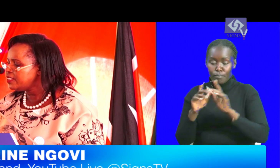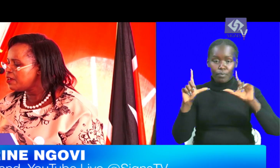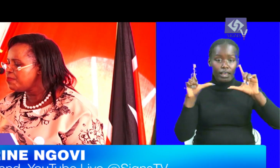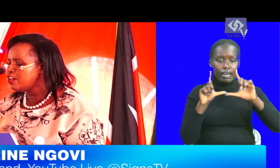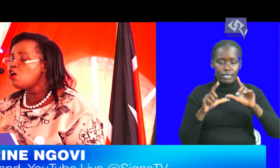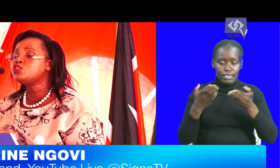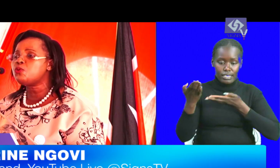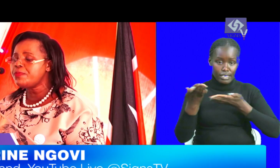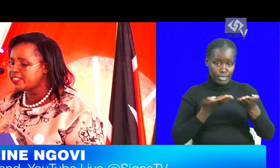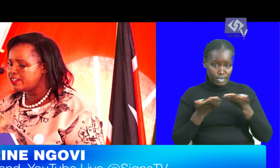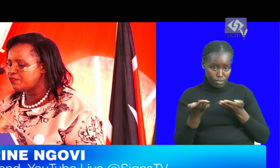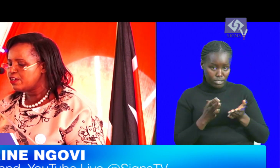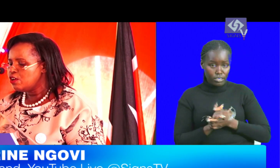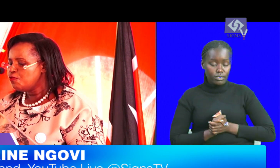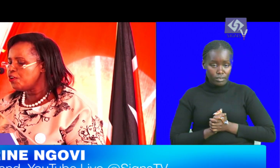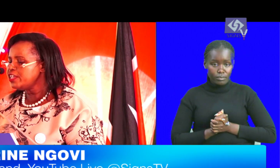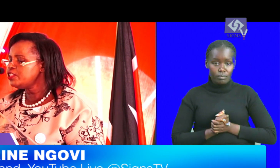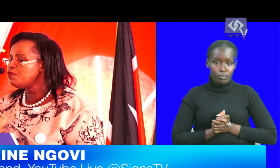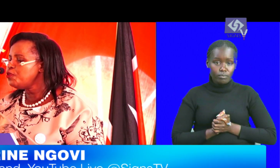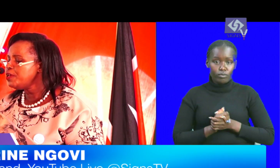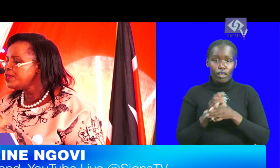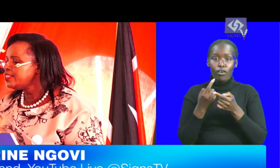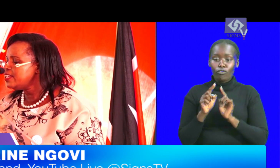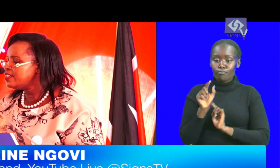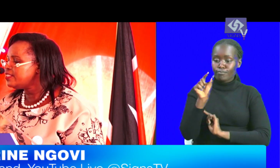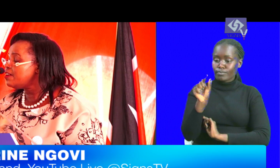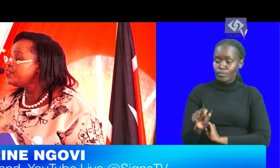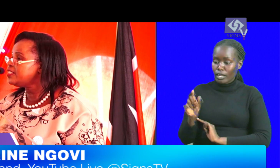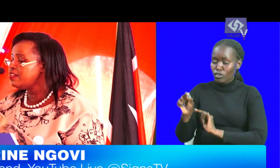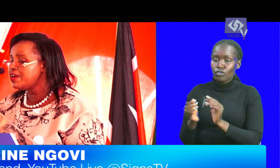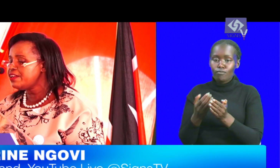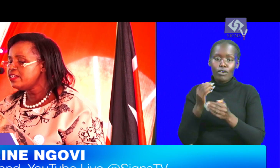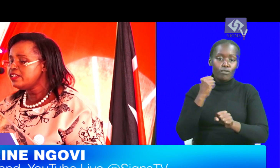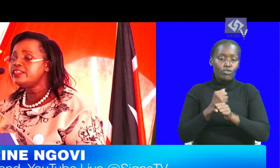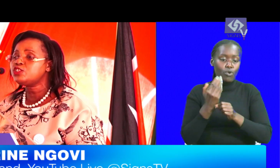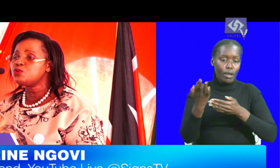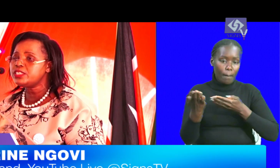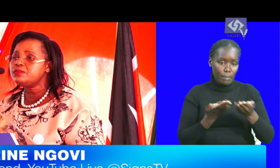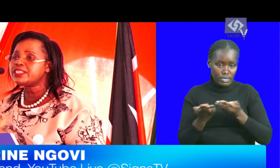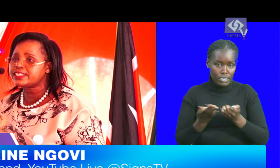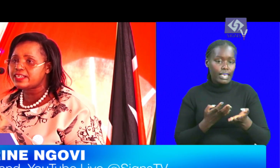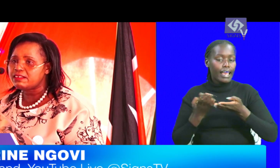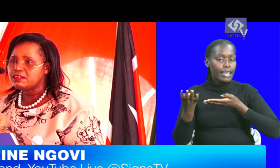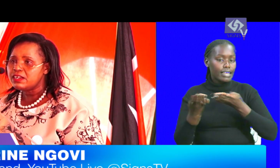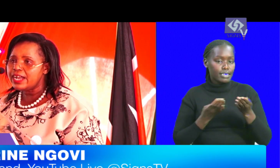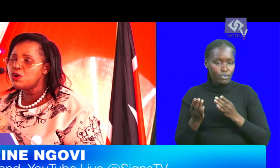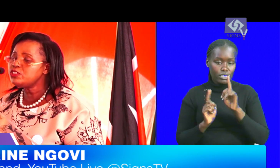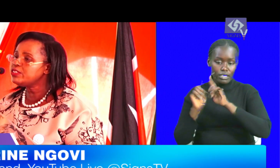have been automated for ease of doing business and service delivery in the tourism sector. I want to say